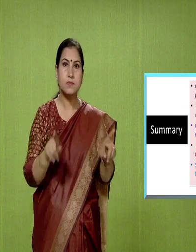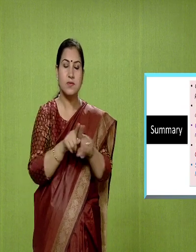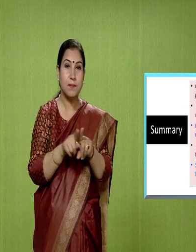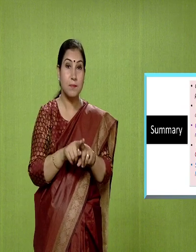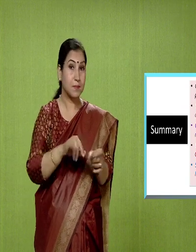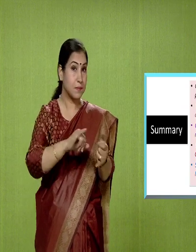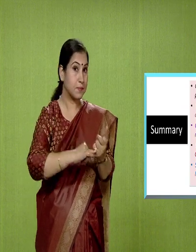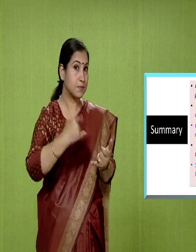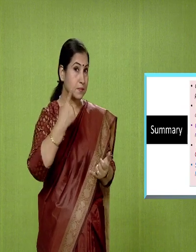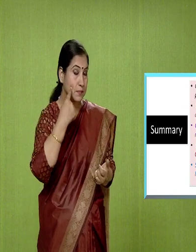Simon Commission,